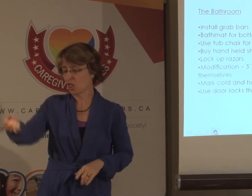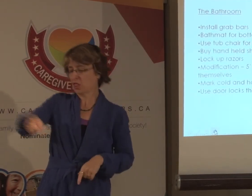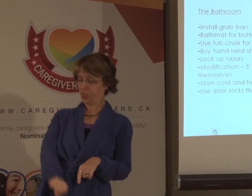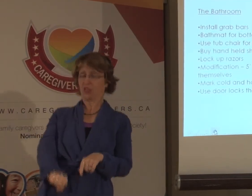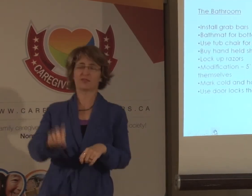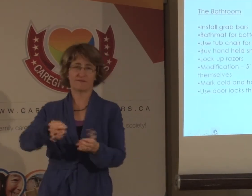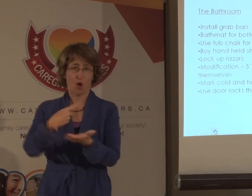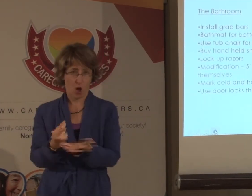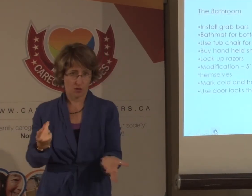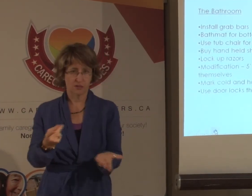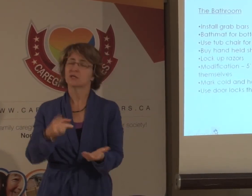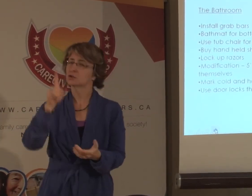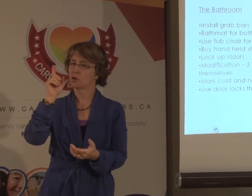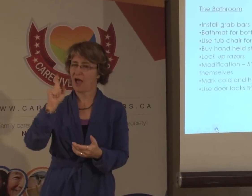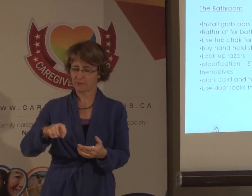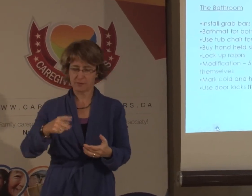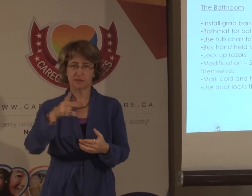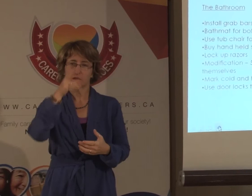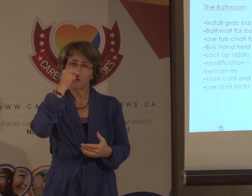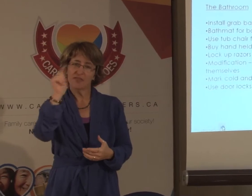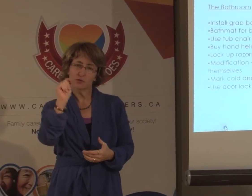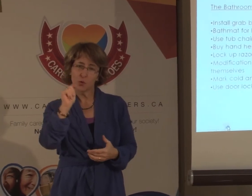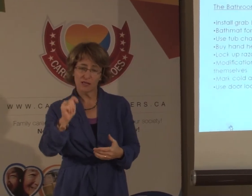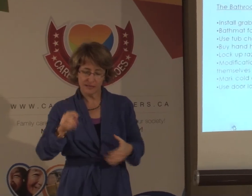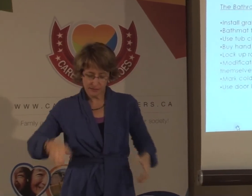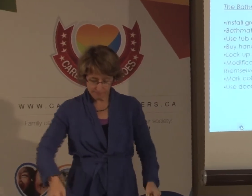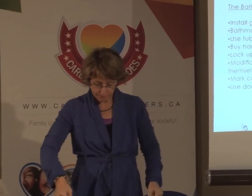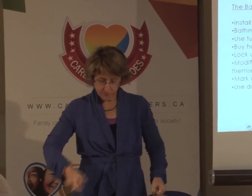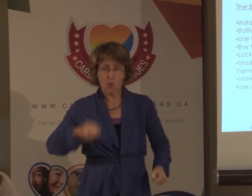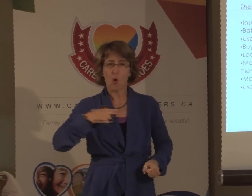properly. So grab bars by the toilet, in the